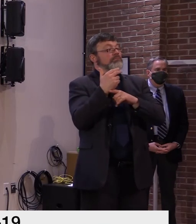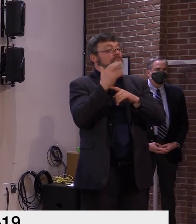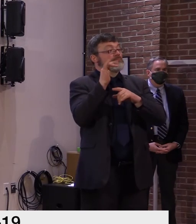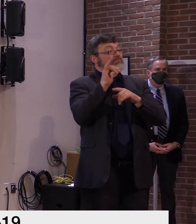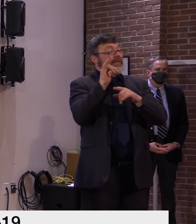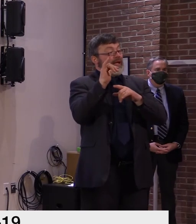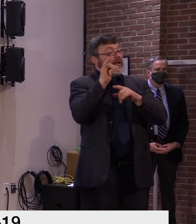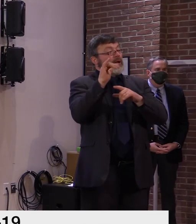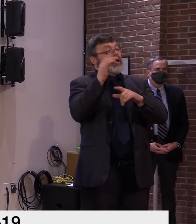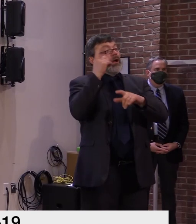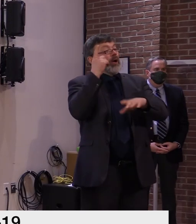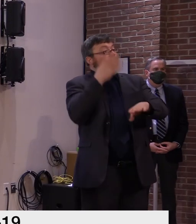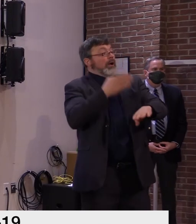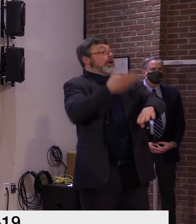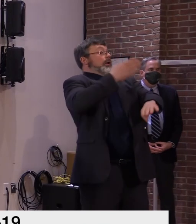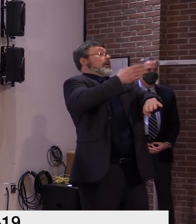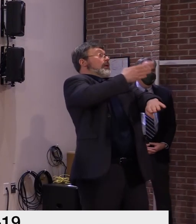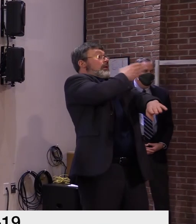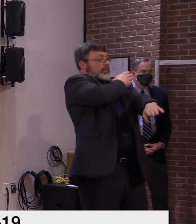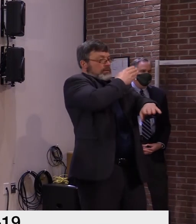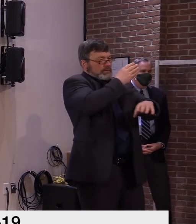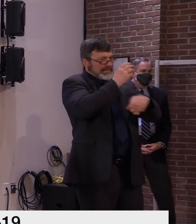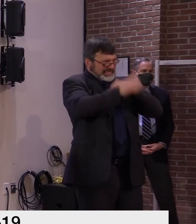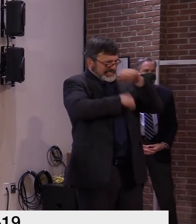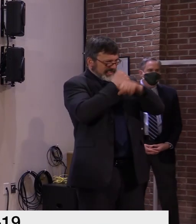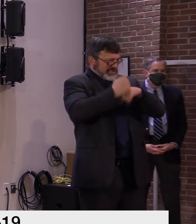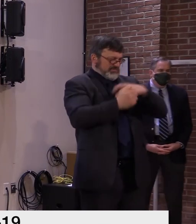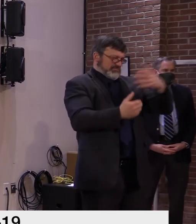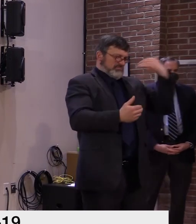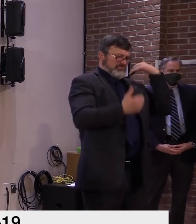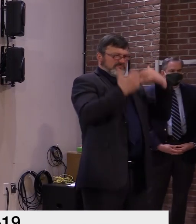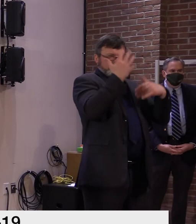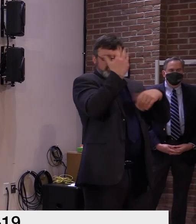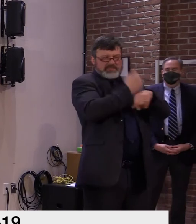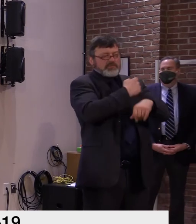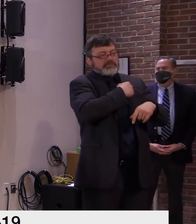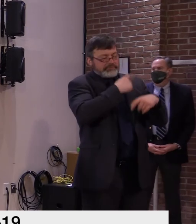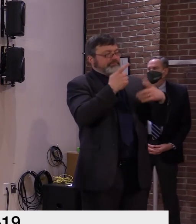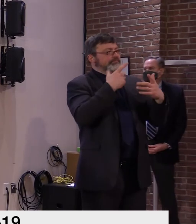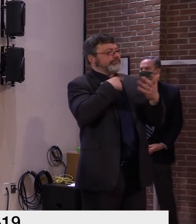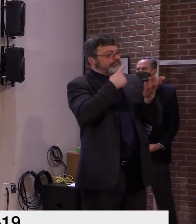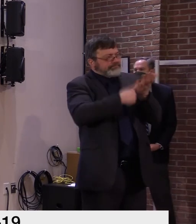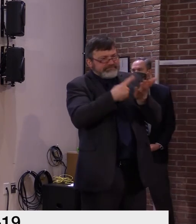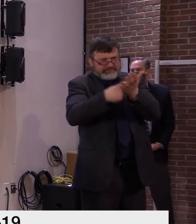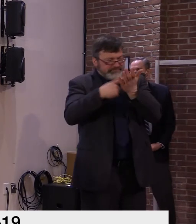to transition to a plan that provides the funding